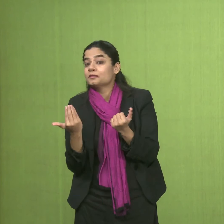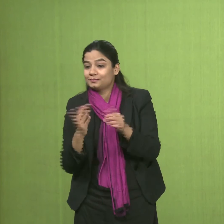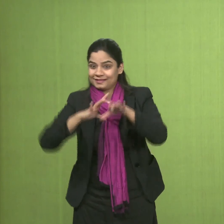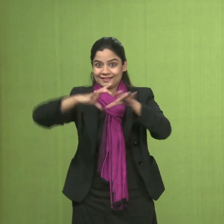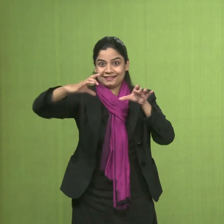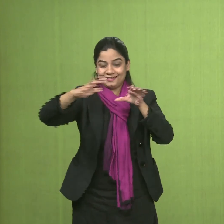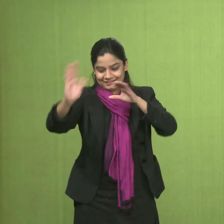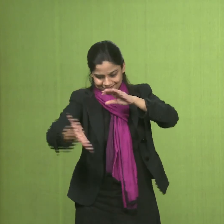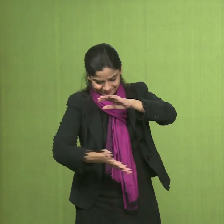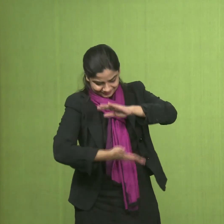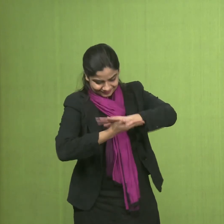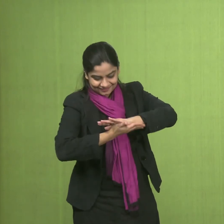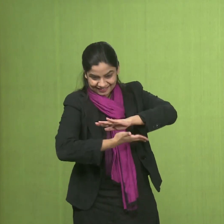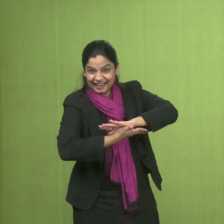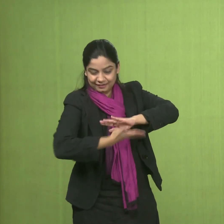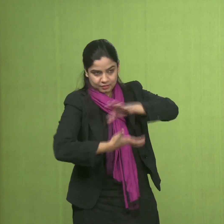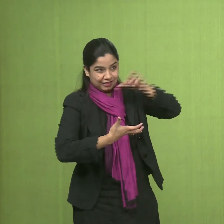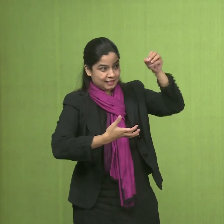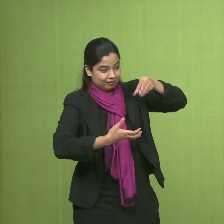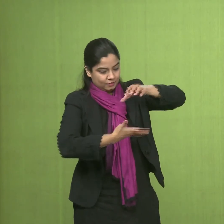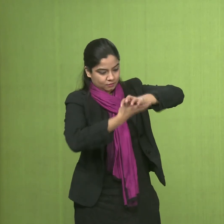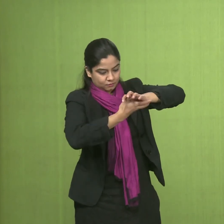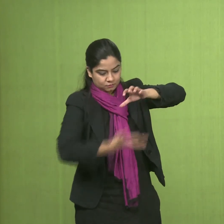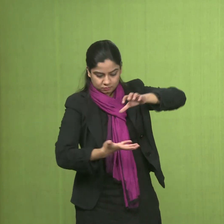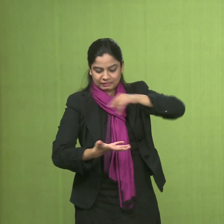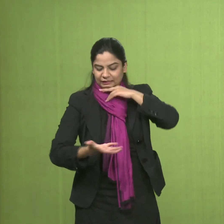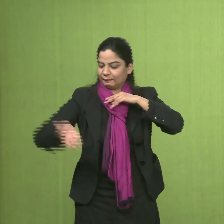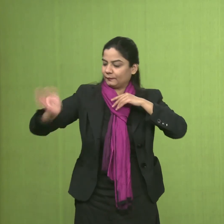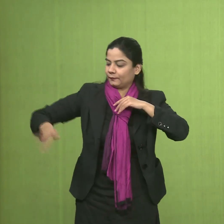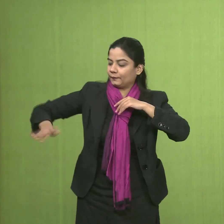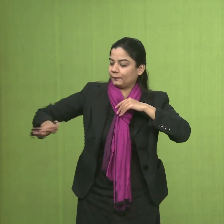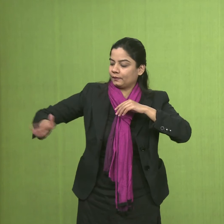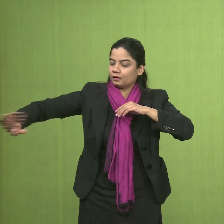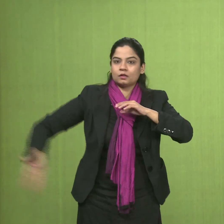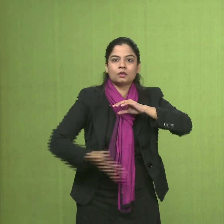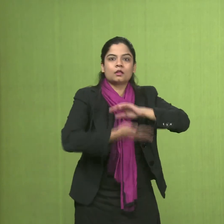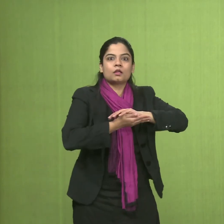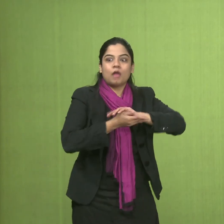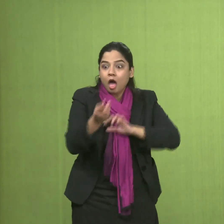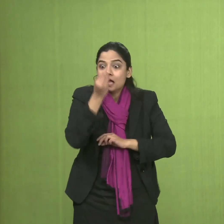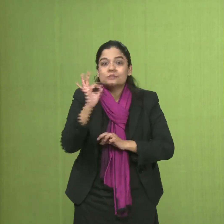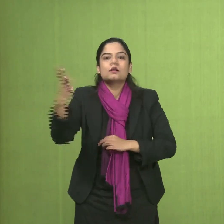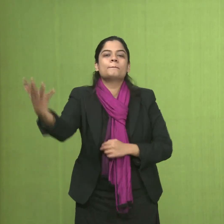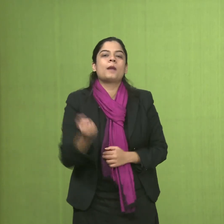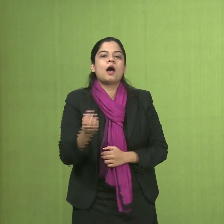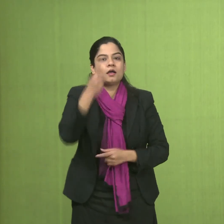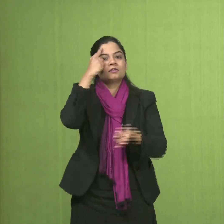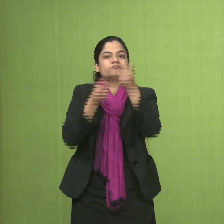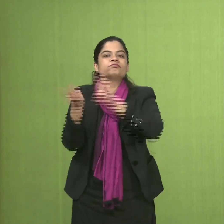brush, or now under the toaster there is an attached tray which can help you in cleaning the crumbs that